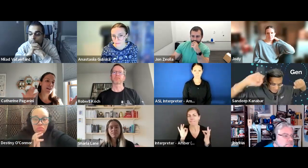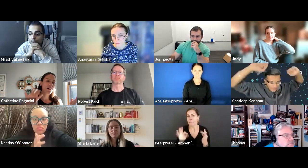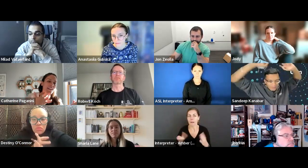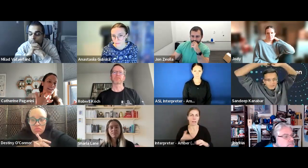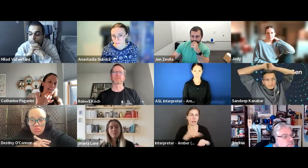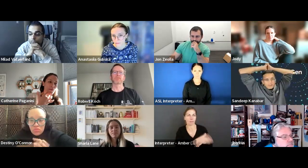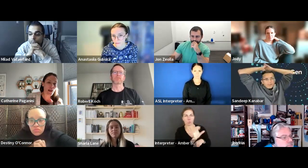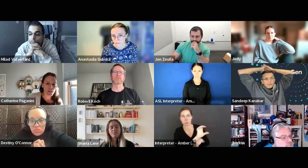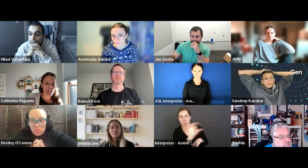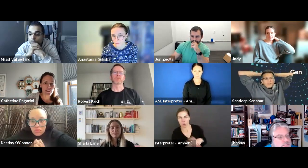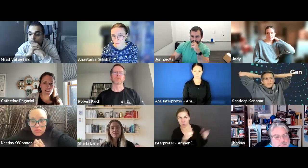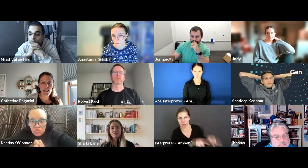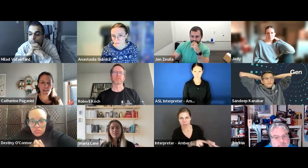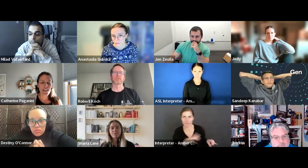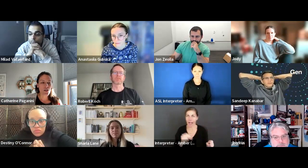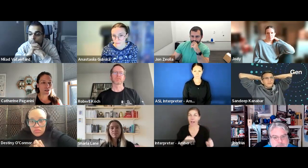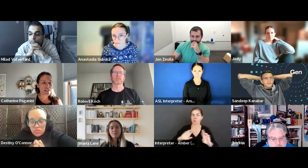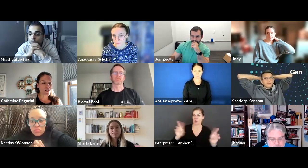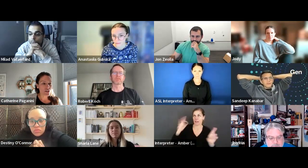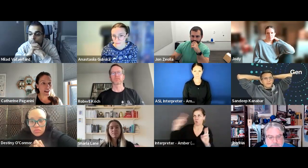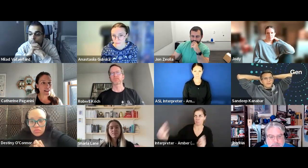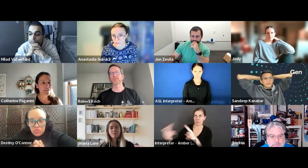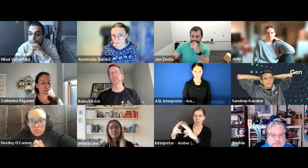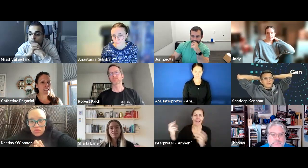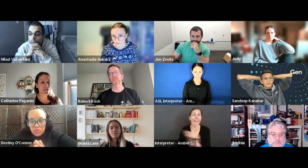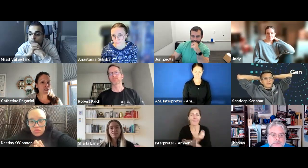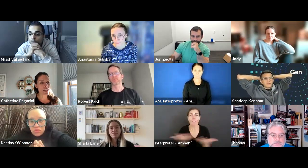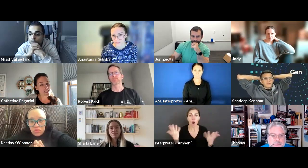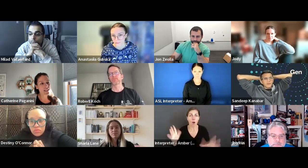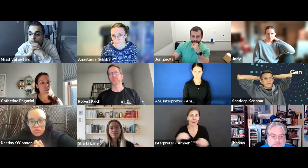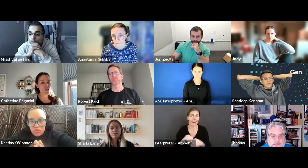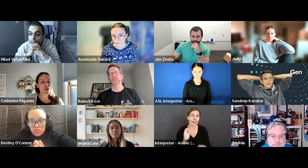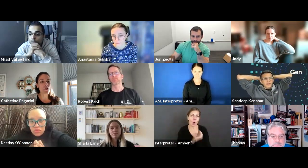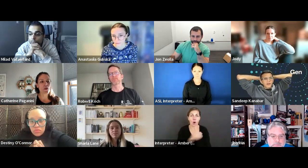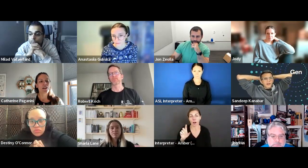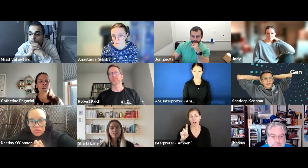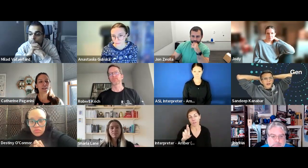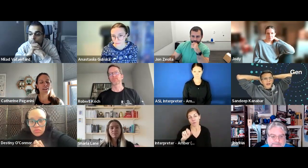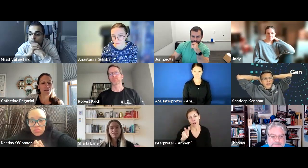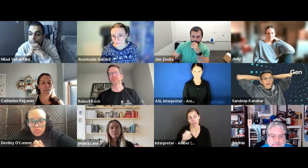and for Paris, and that's all in our drive, and that's not ideal. So